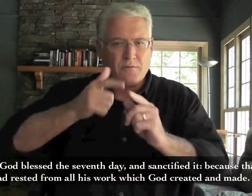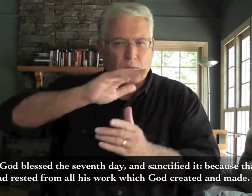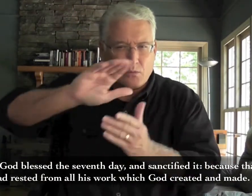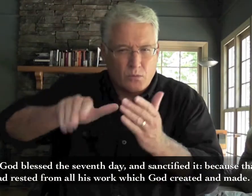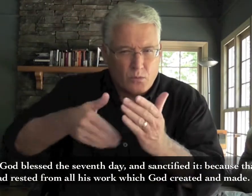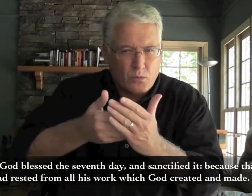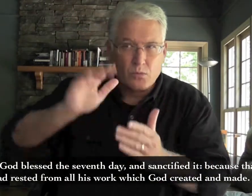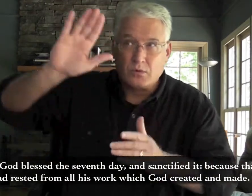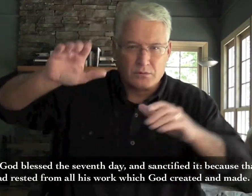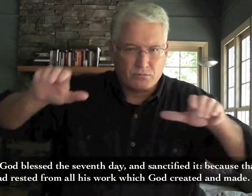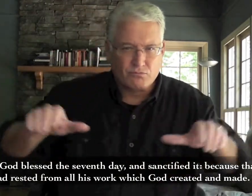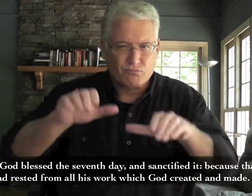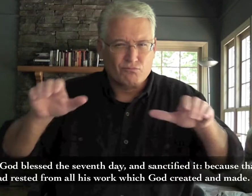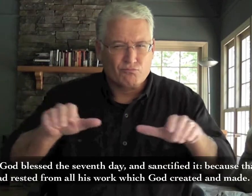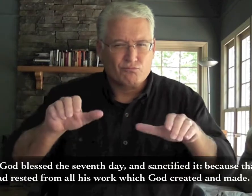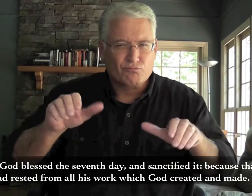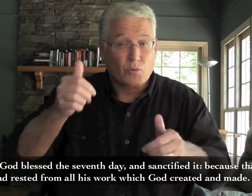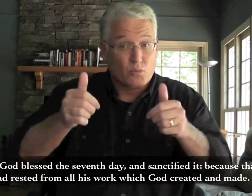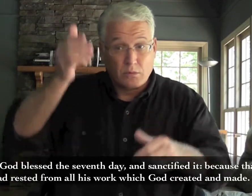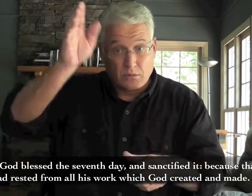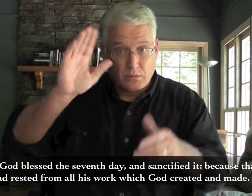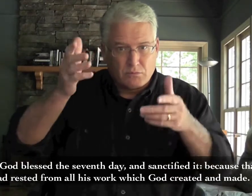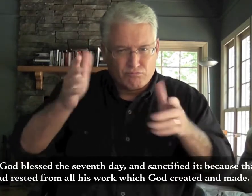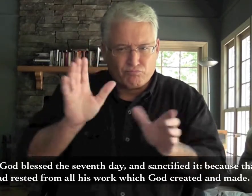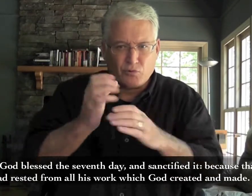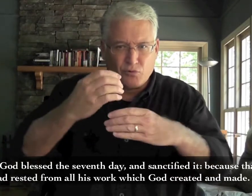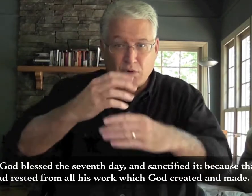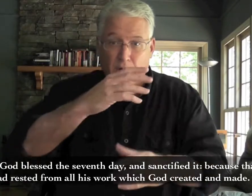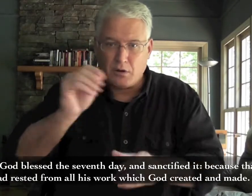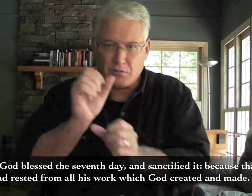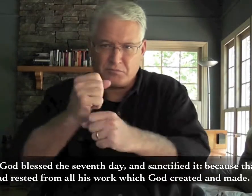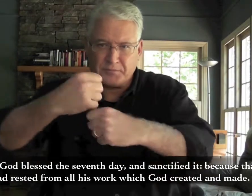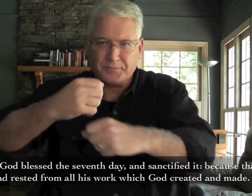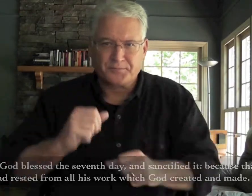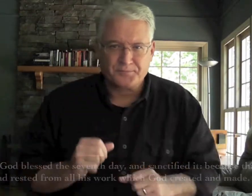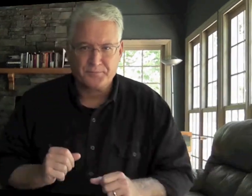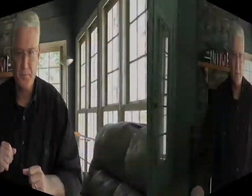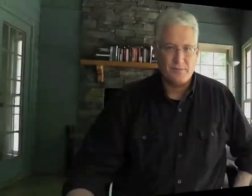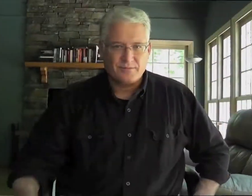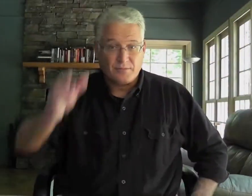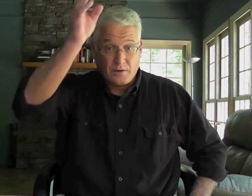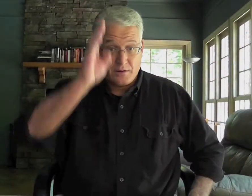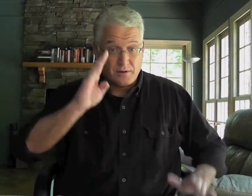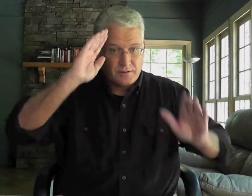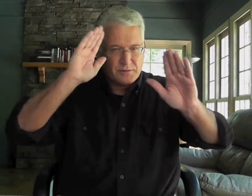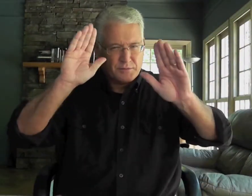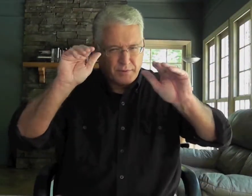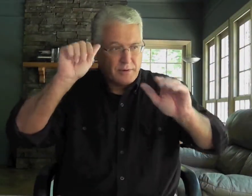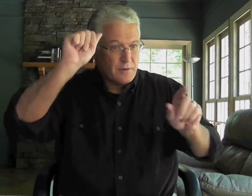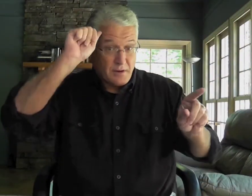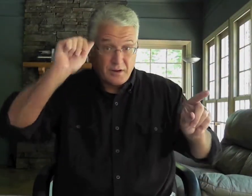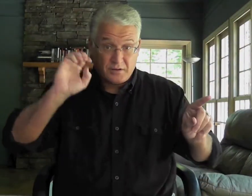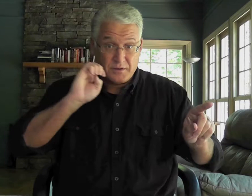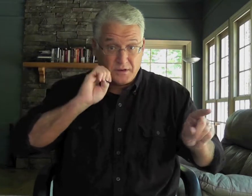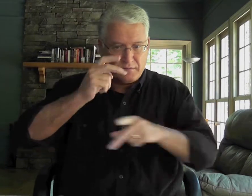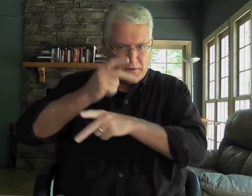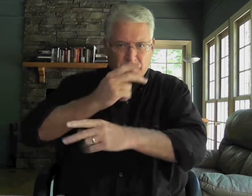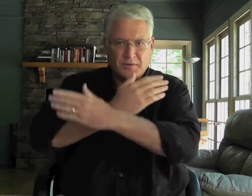in it he had rested from all his work, which God created and made. Now God expected Adam